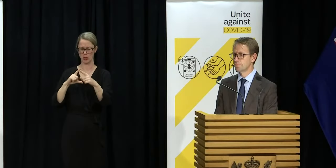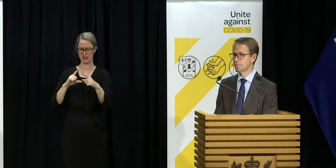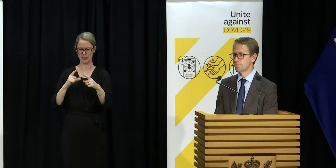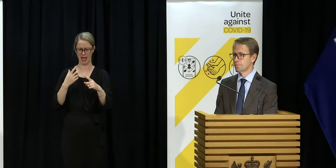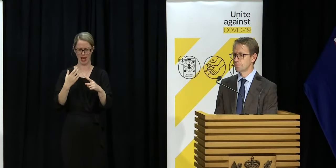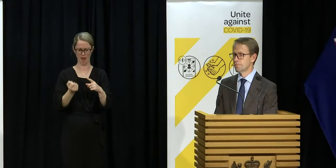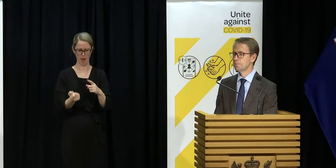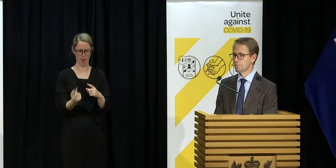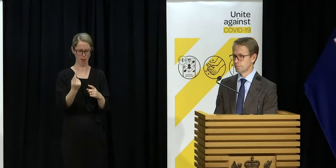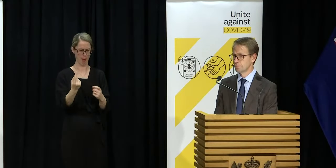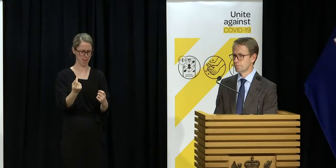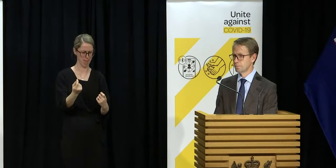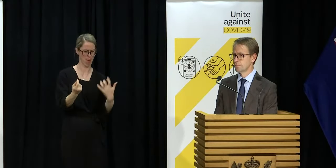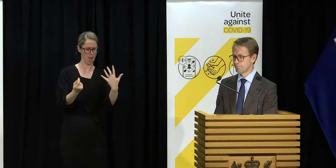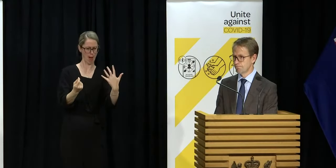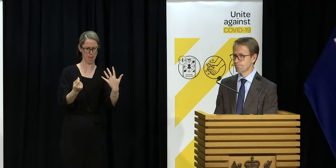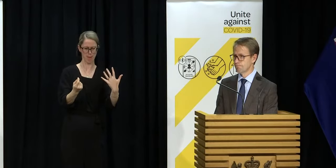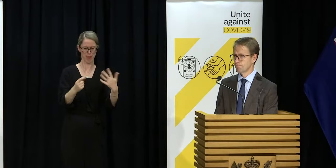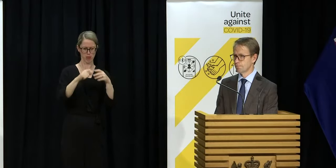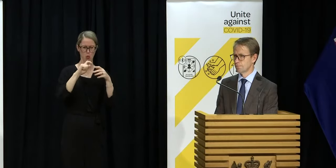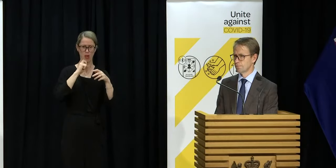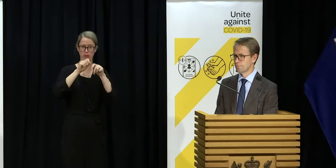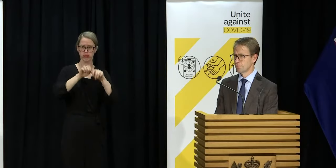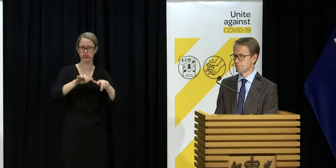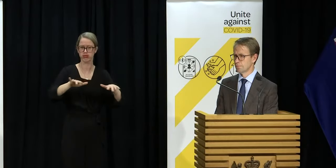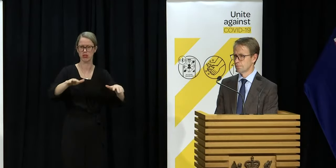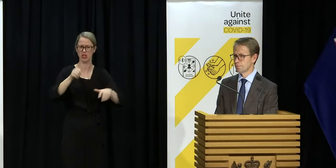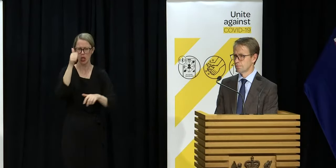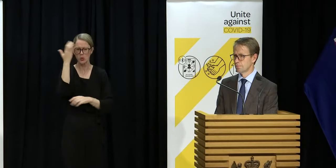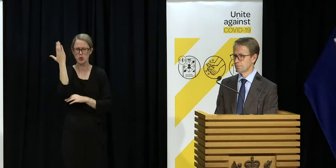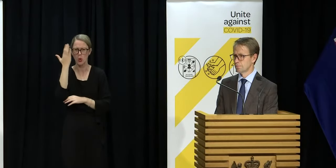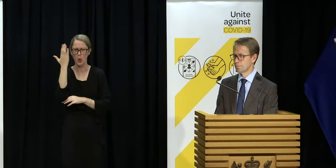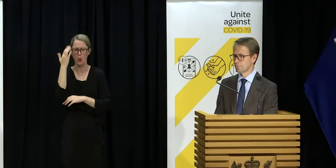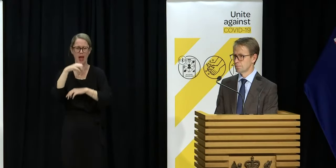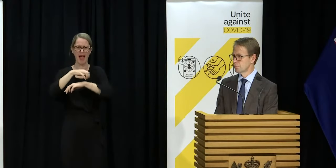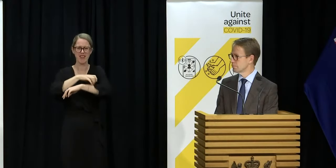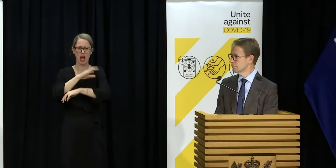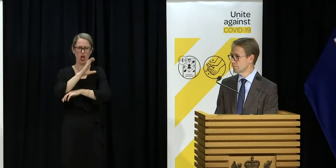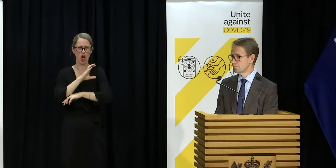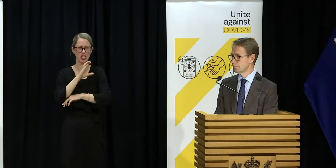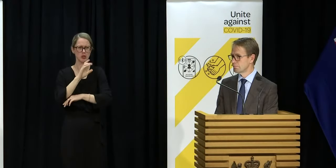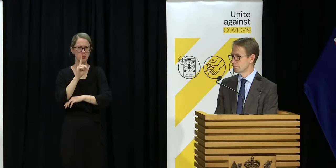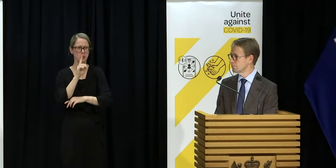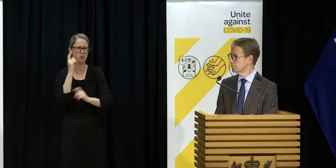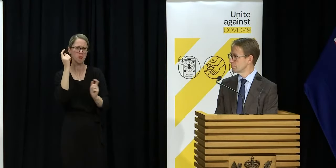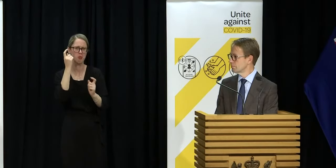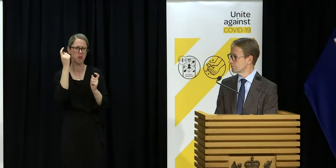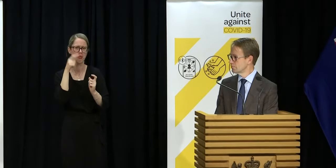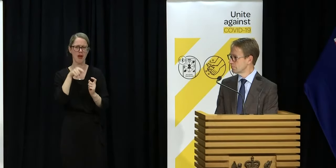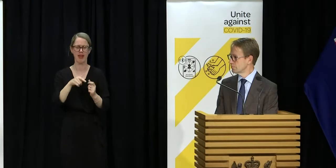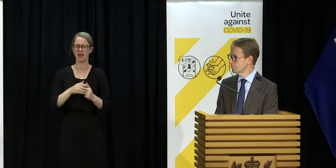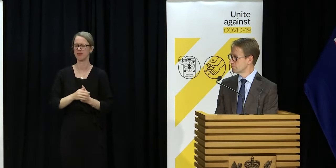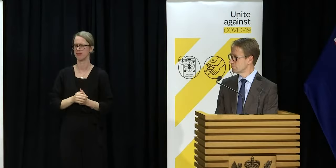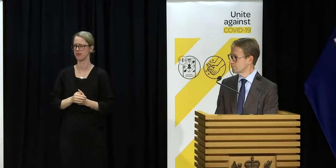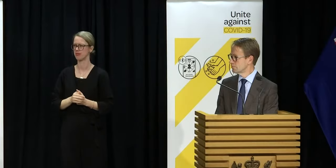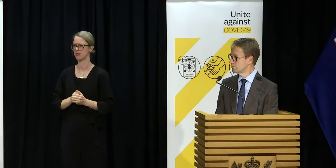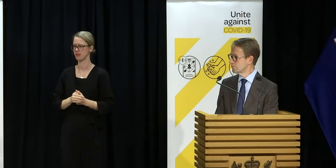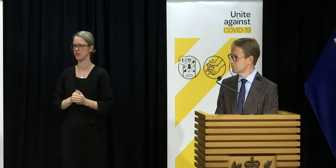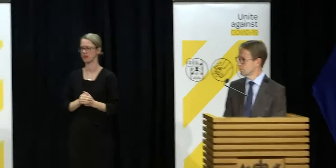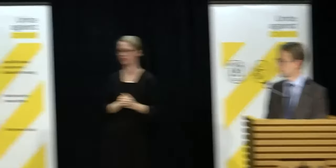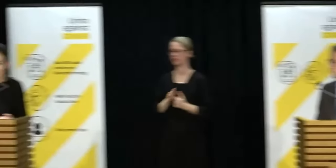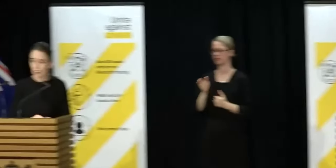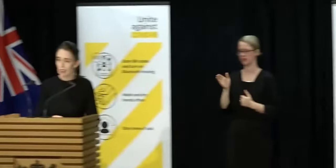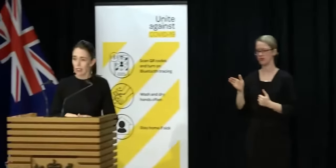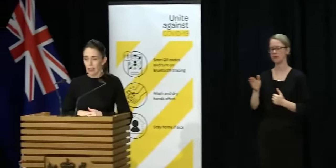school? Given the nature of a school, it's a big institution. Well, What's happening there? Yeah, obviously there's some experience there,